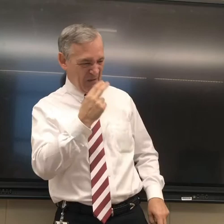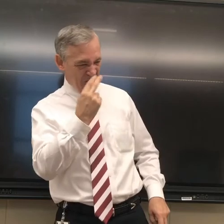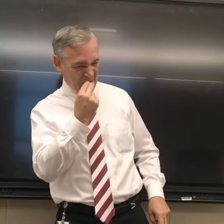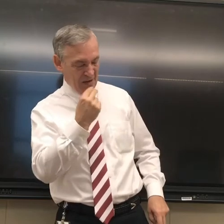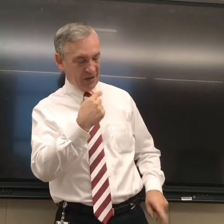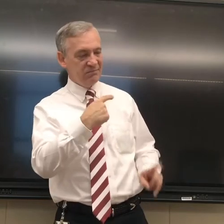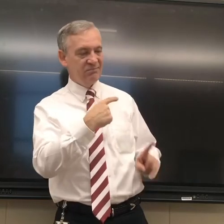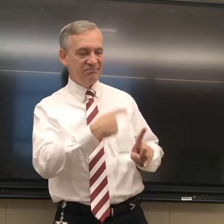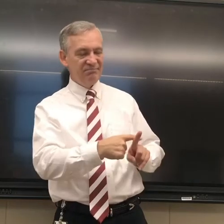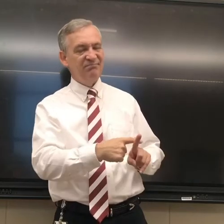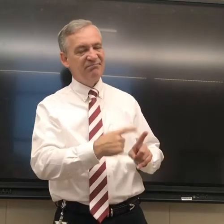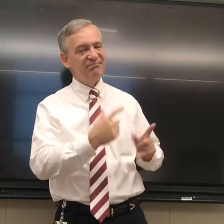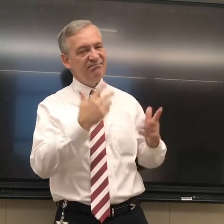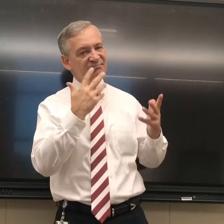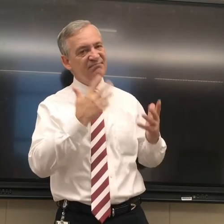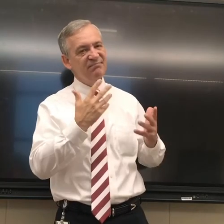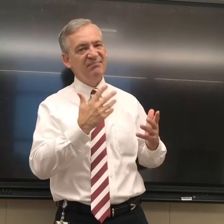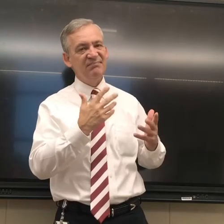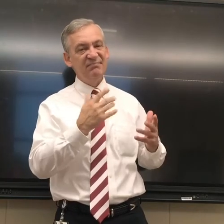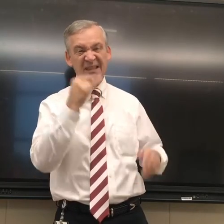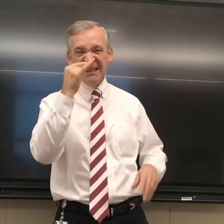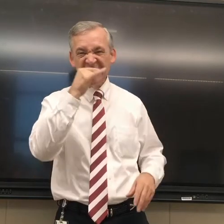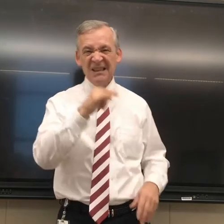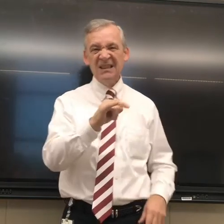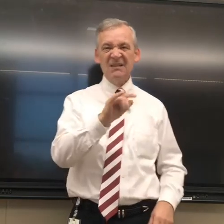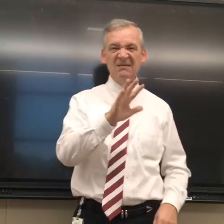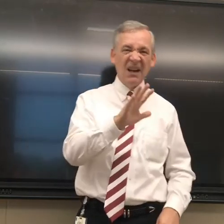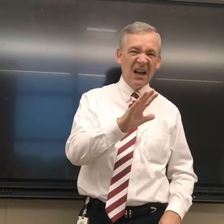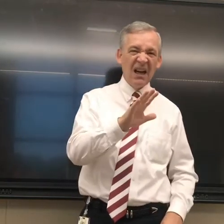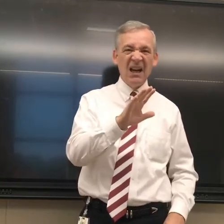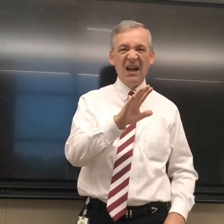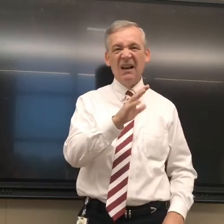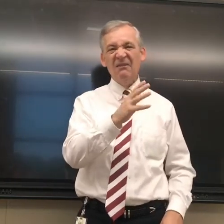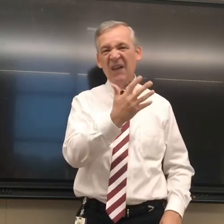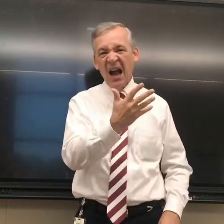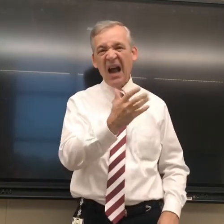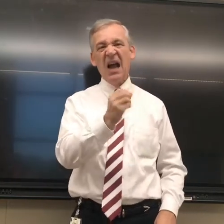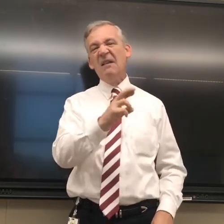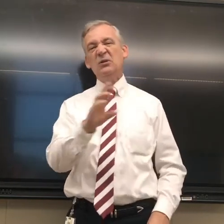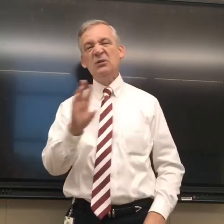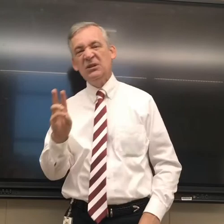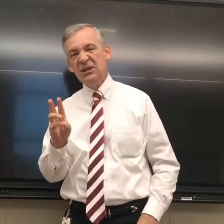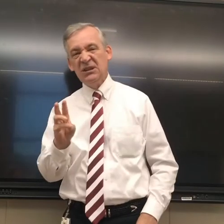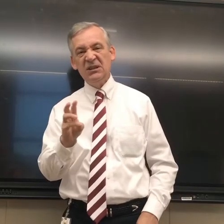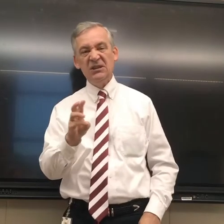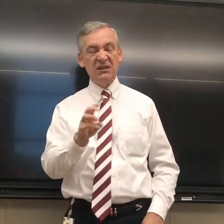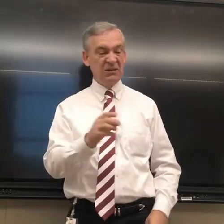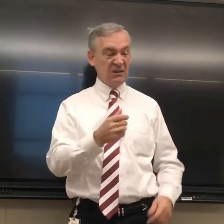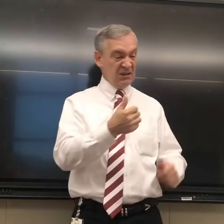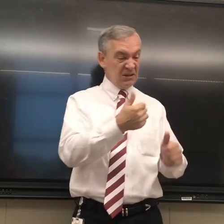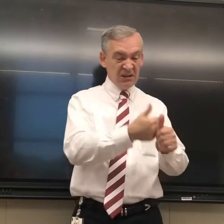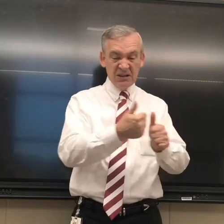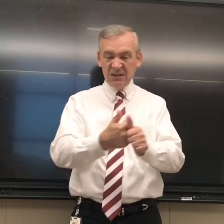Five or six kids of different ages, each of us clad in only one garment.